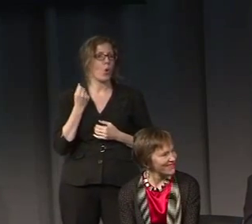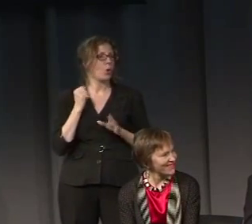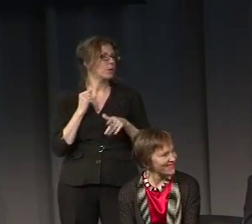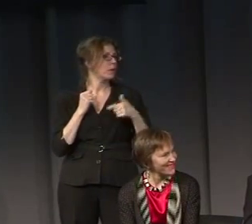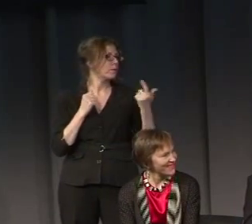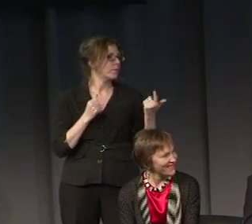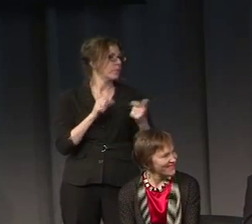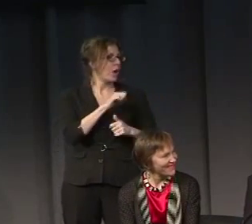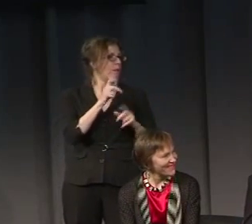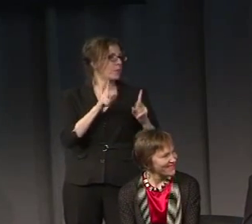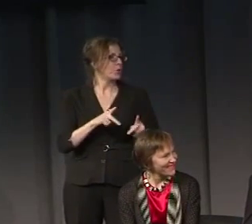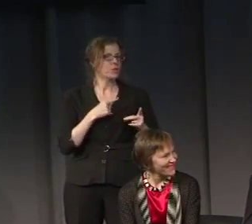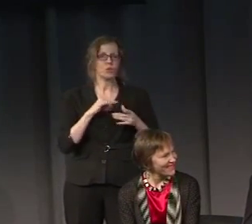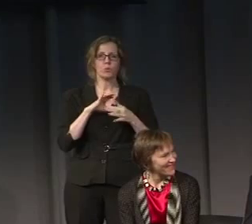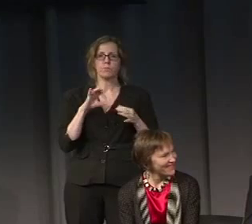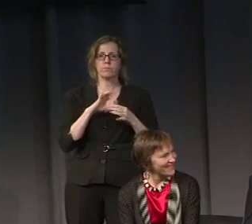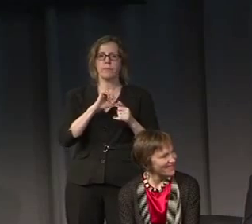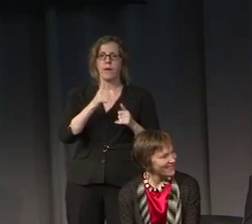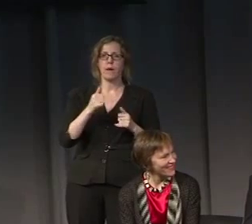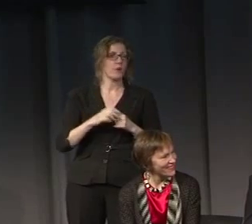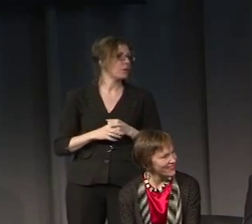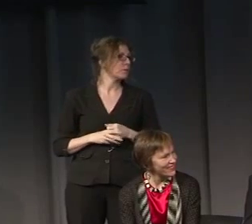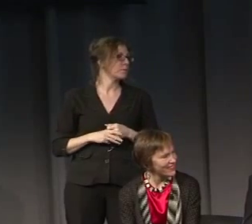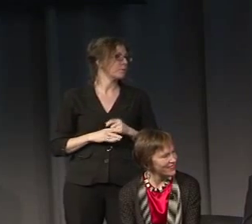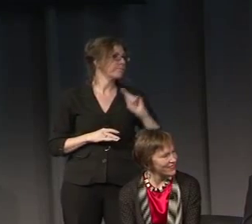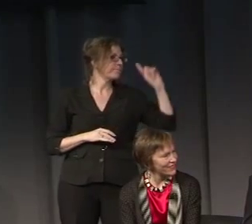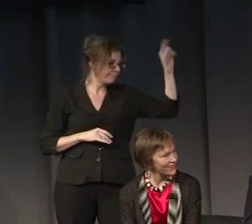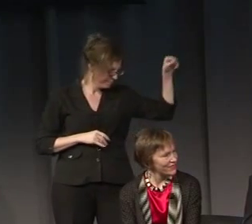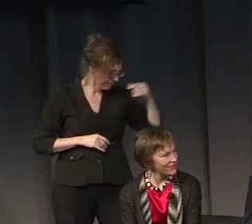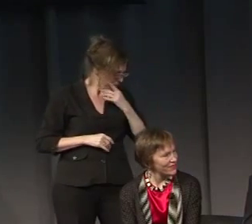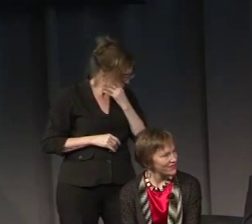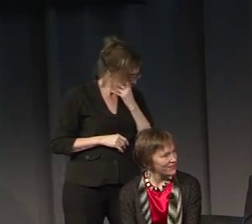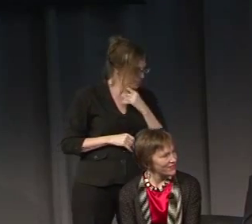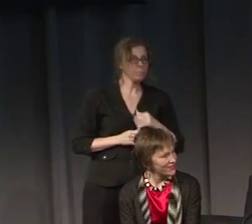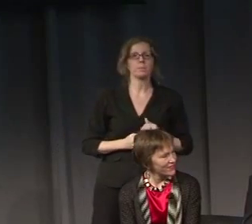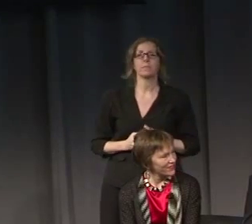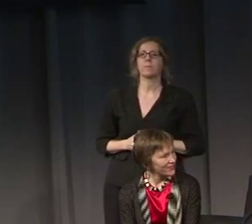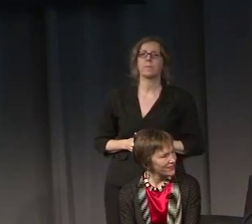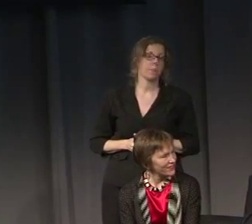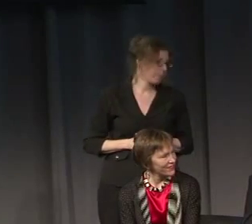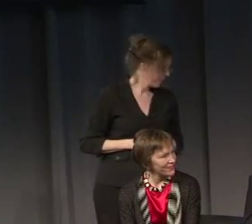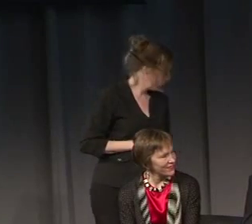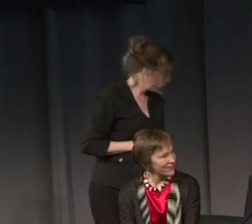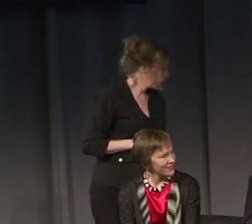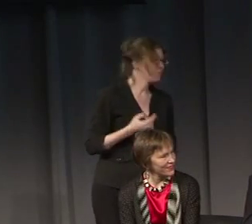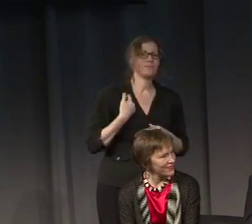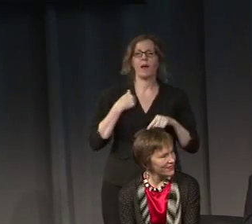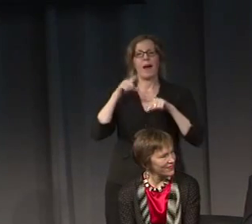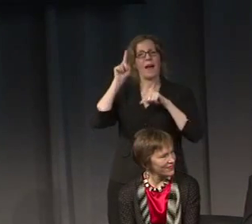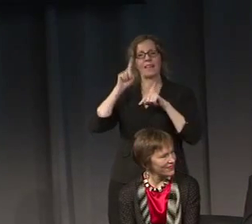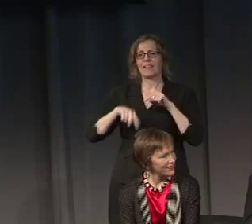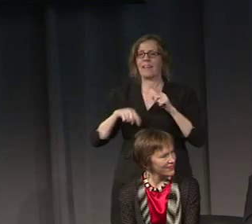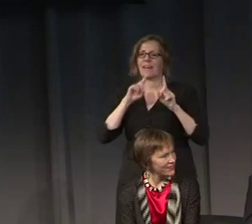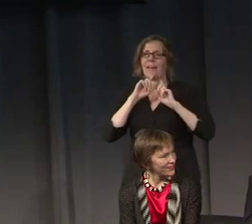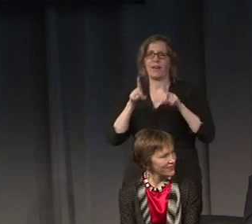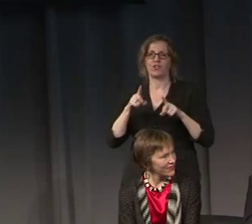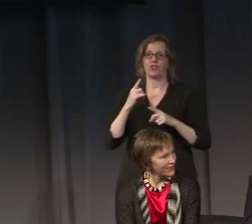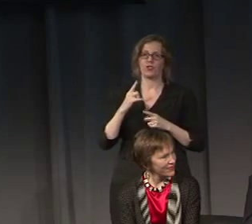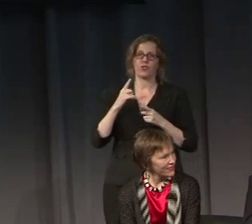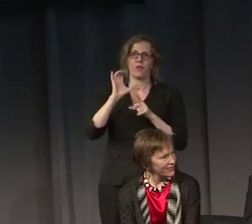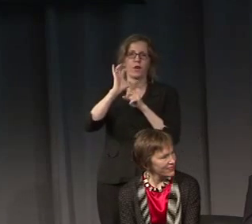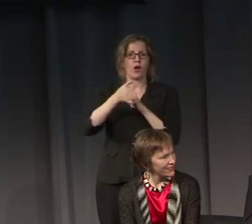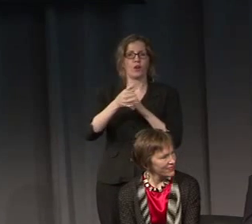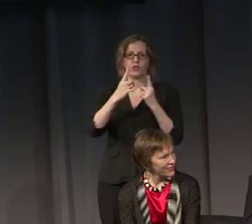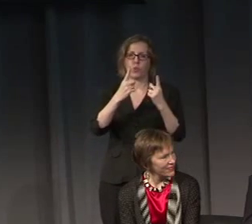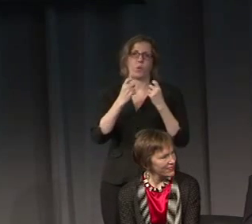stage to someone to talk about the other questions. I mean, I can't really address with any authority the cultural question, but